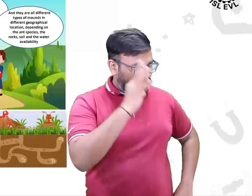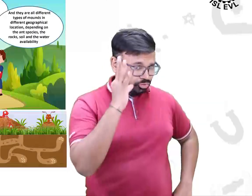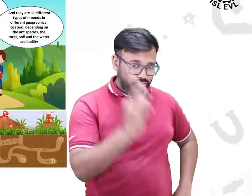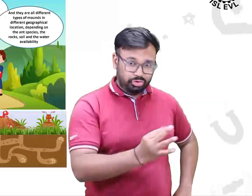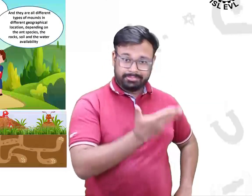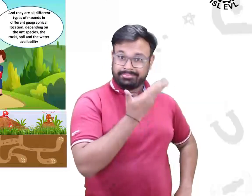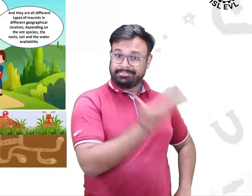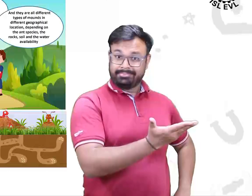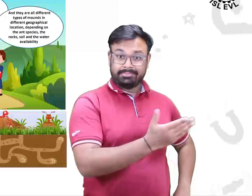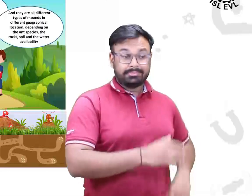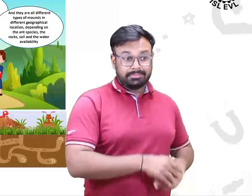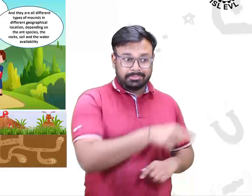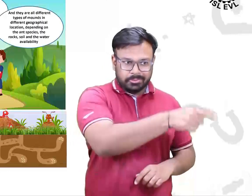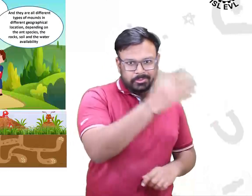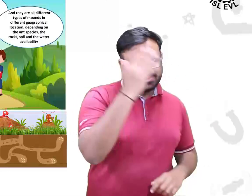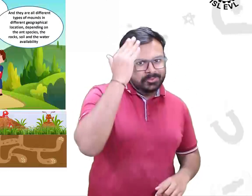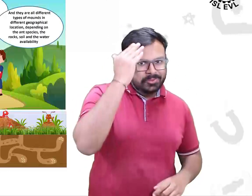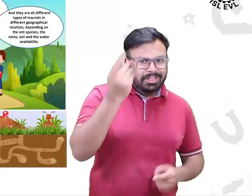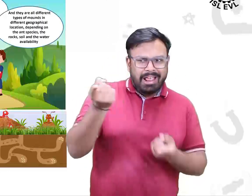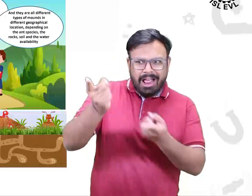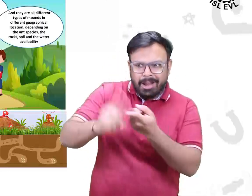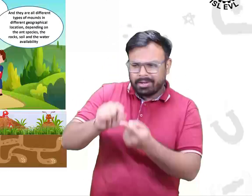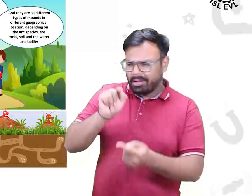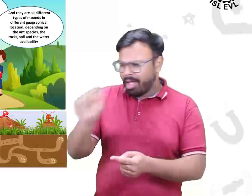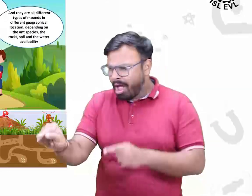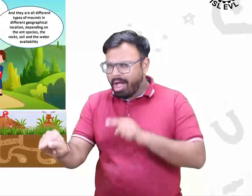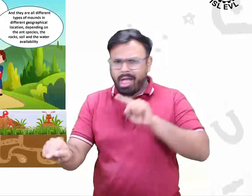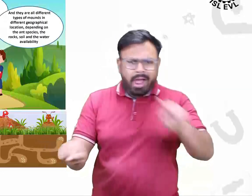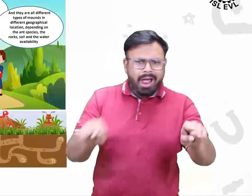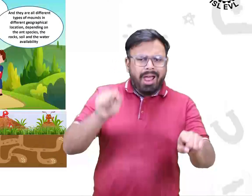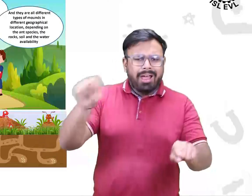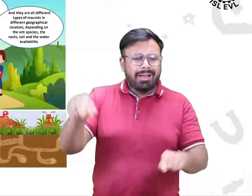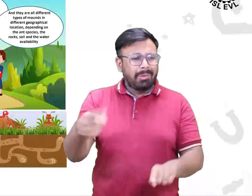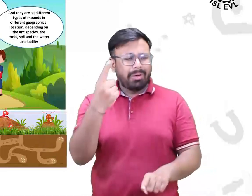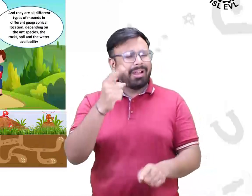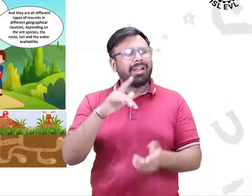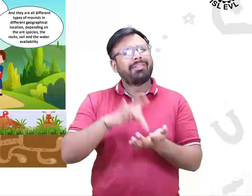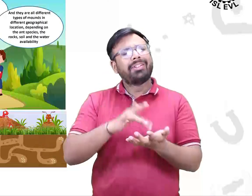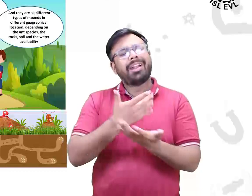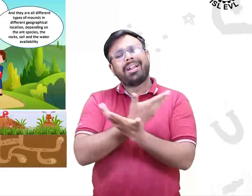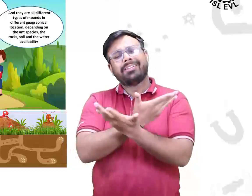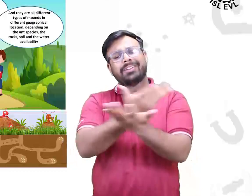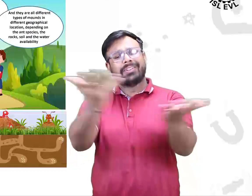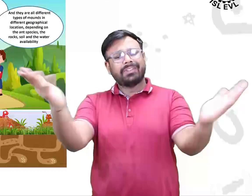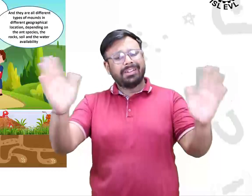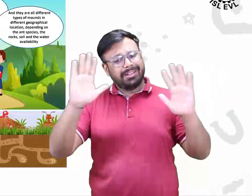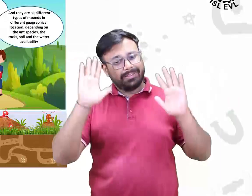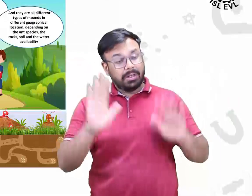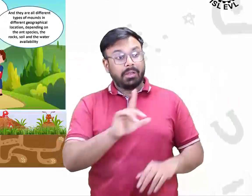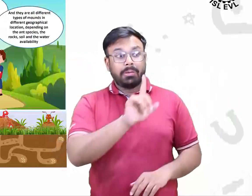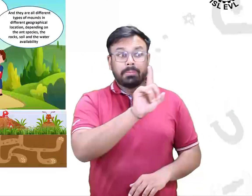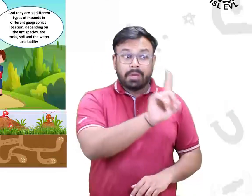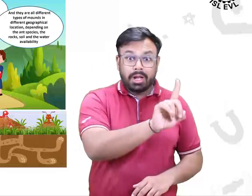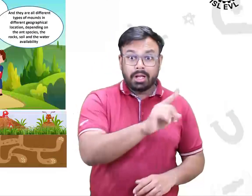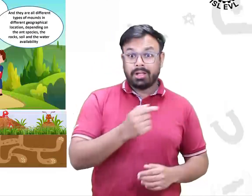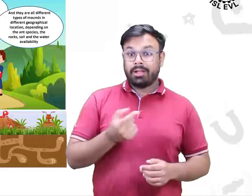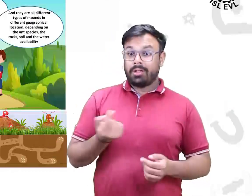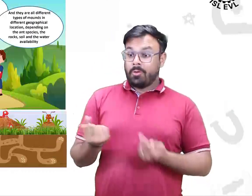Sure. You know, they occur everywhere, not just in